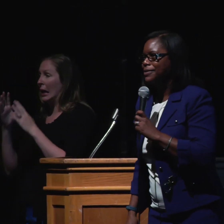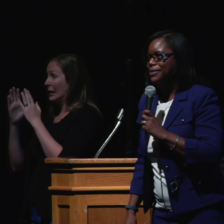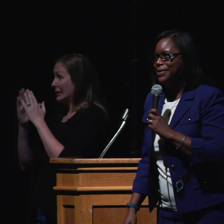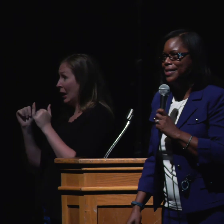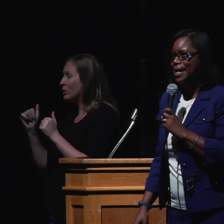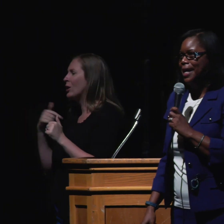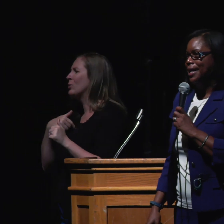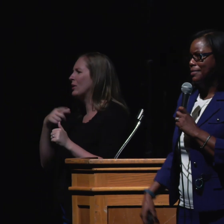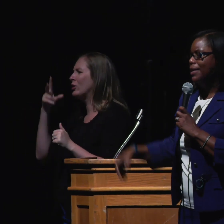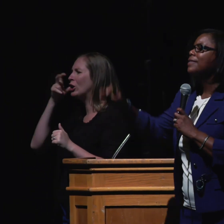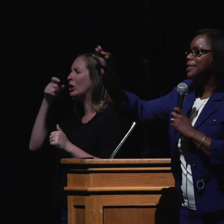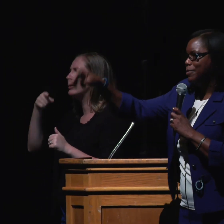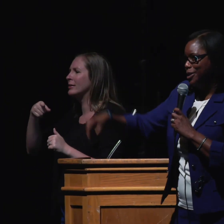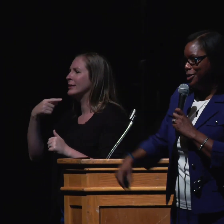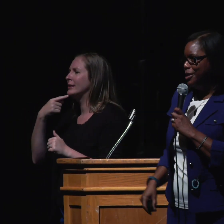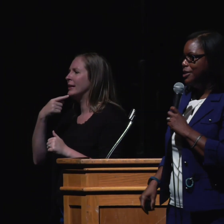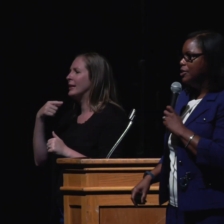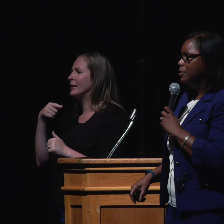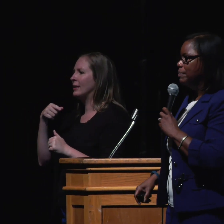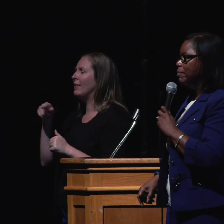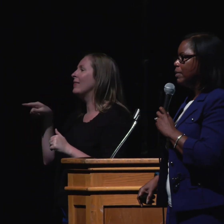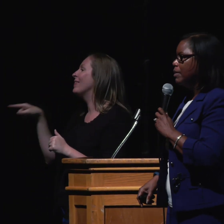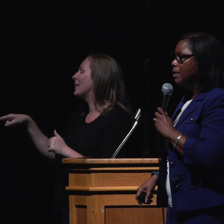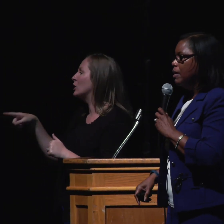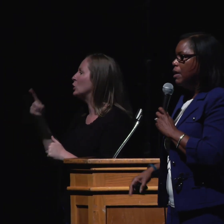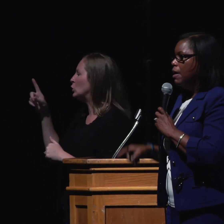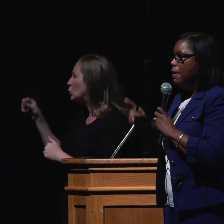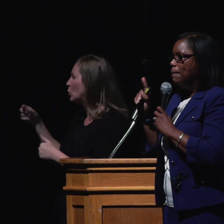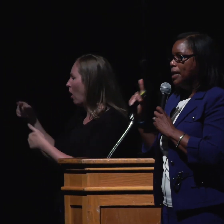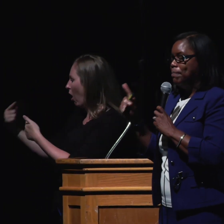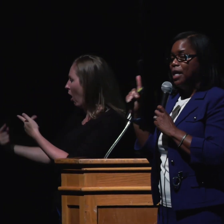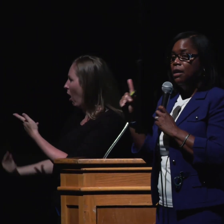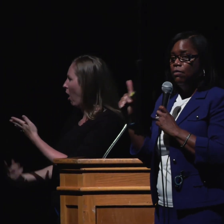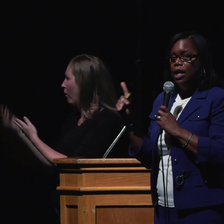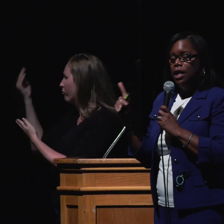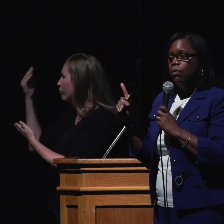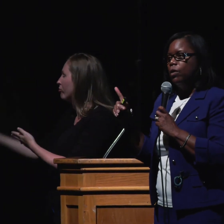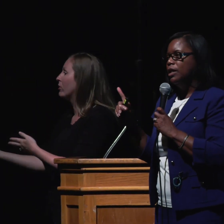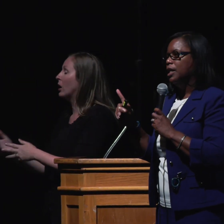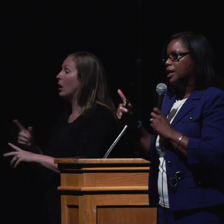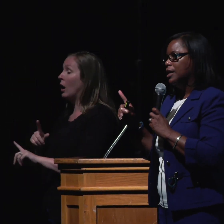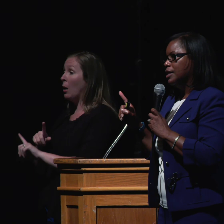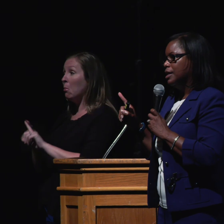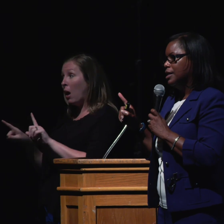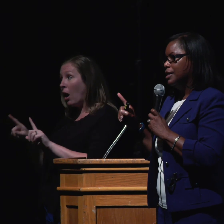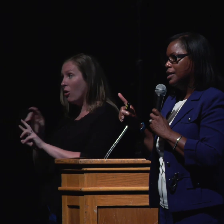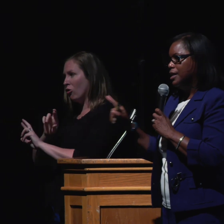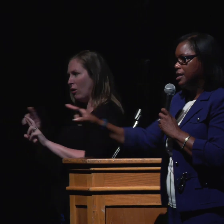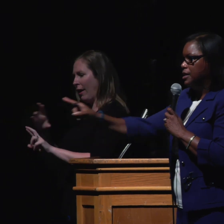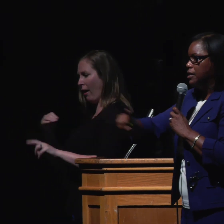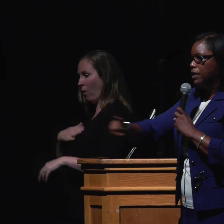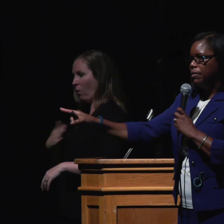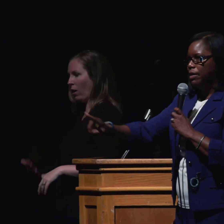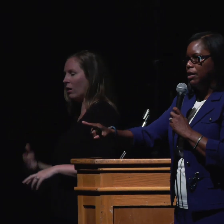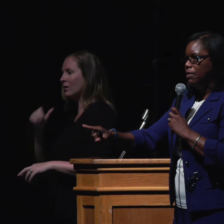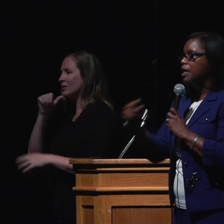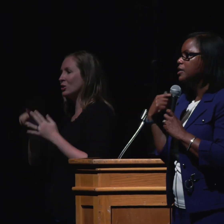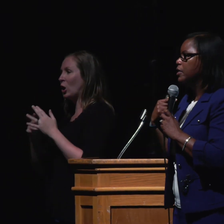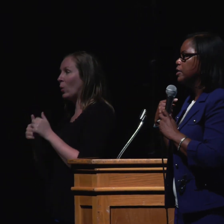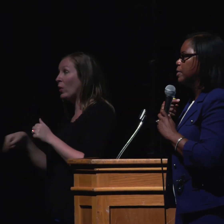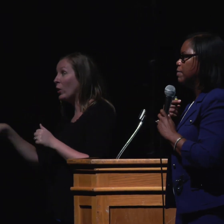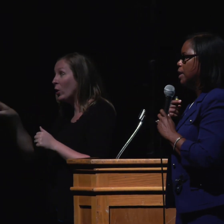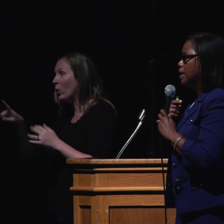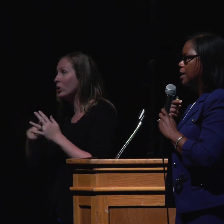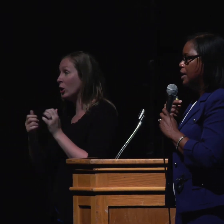folks say, this is what you need to do. But being ready and willing doesn't start with you.